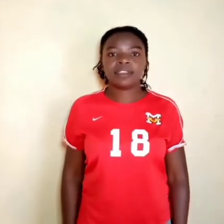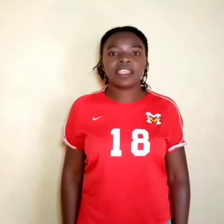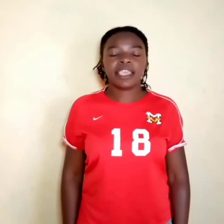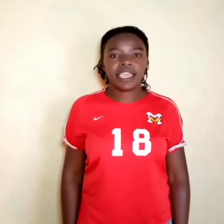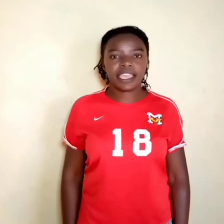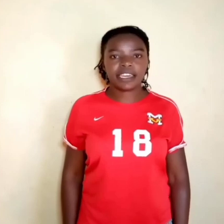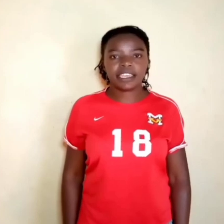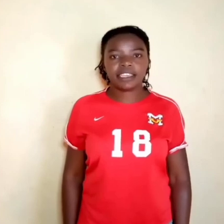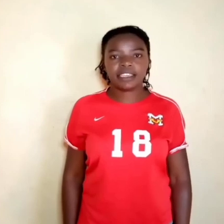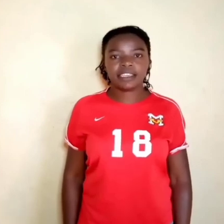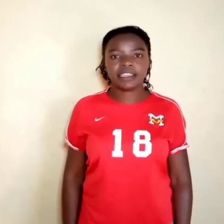Any.